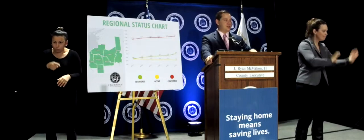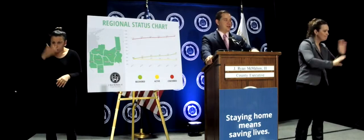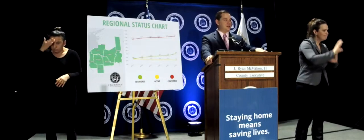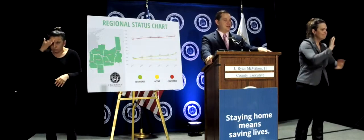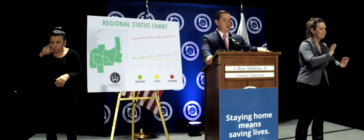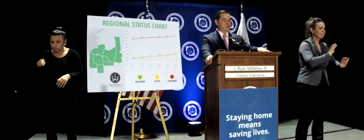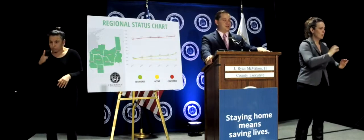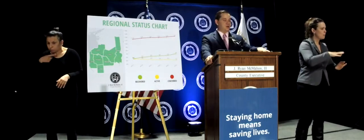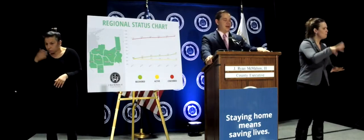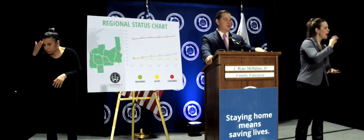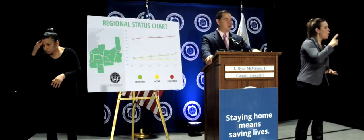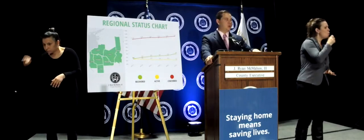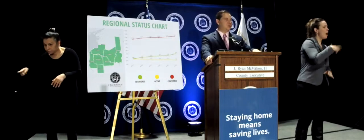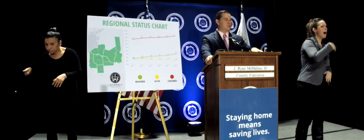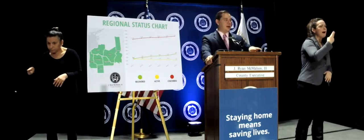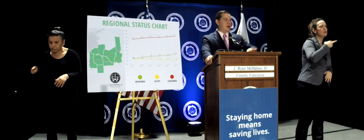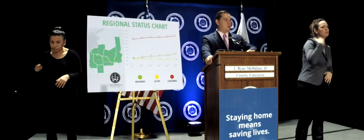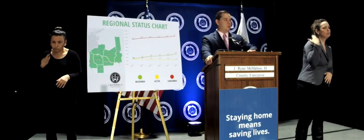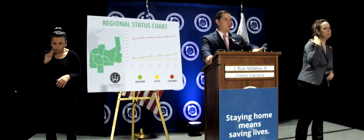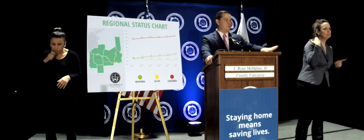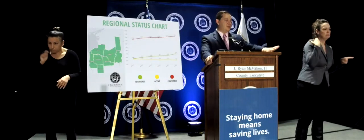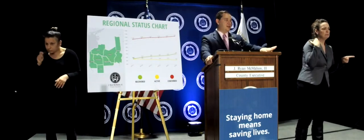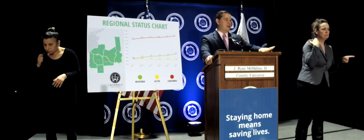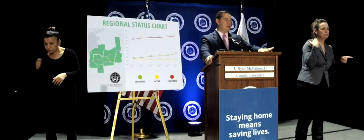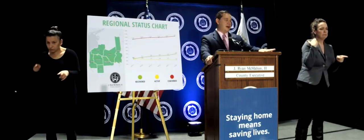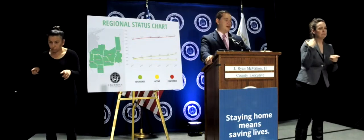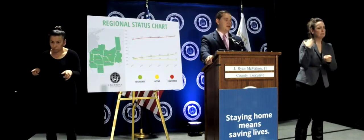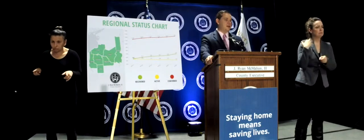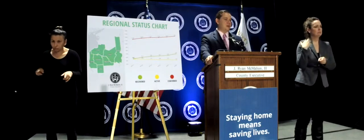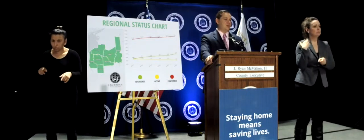who's sick, and so that in 2 weeks from now, we've